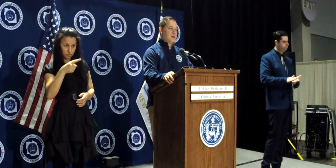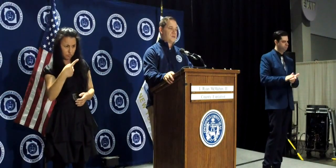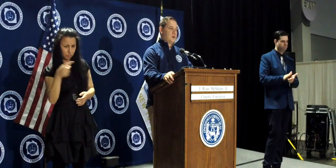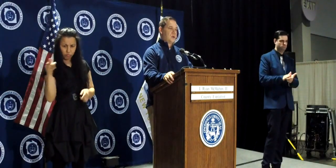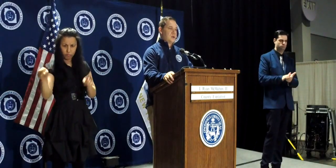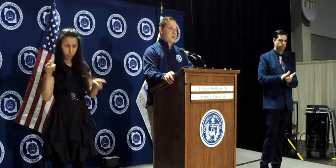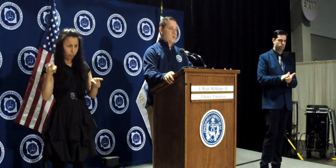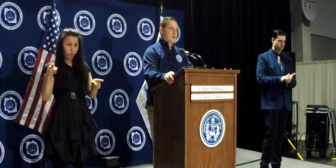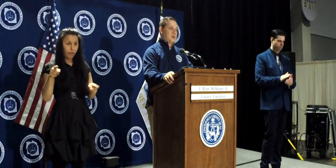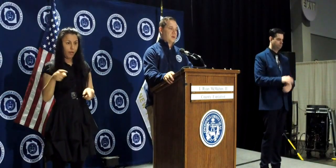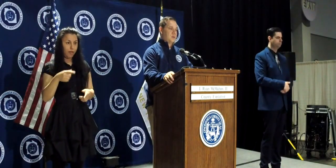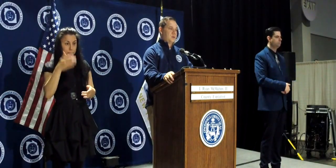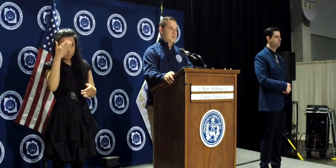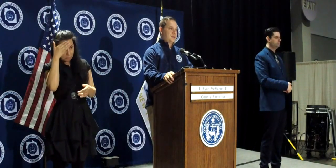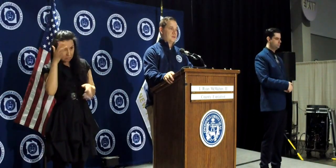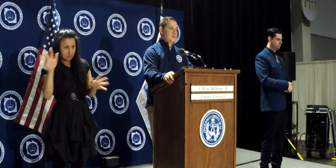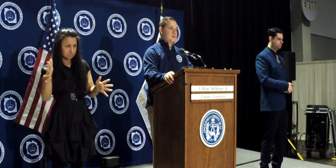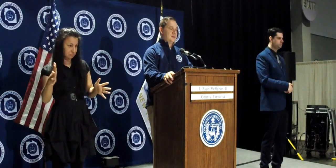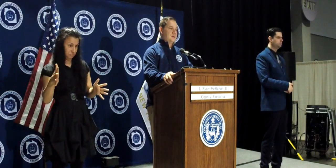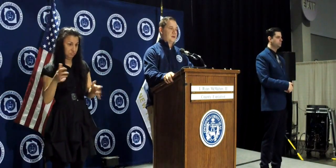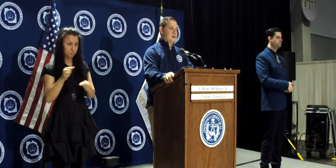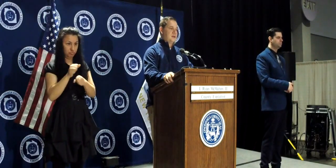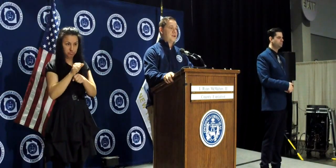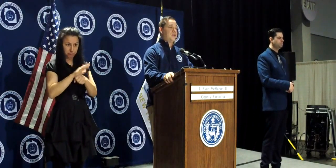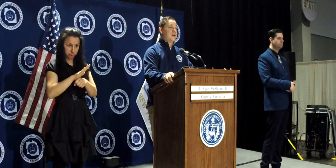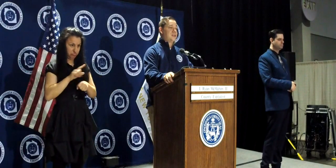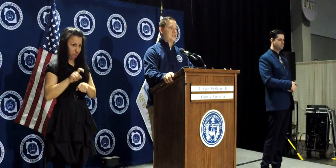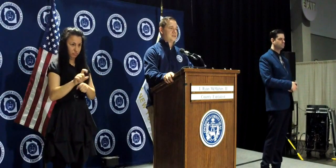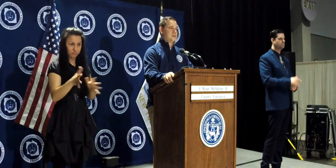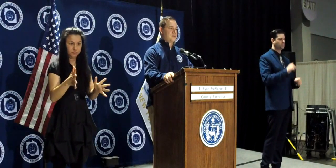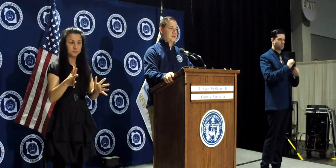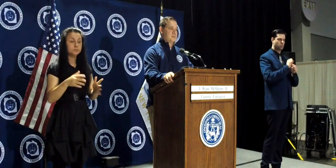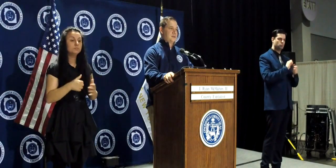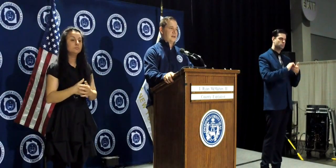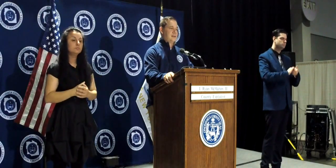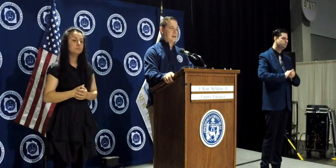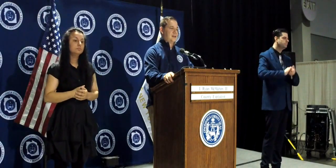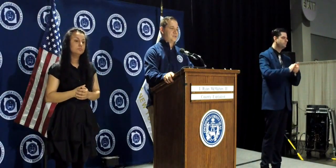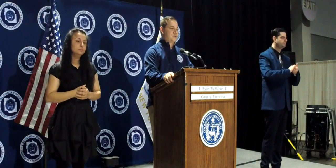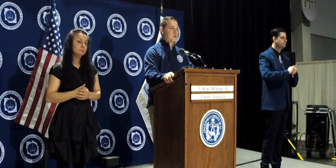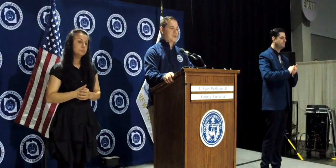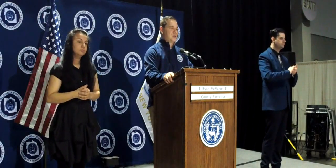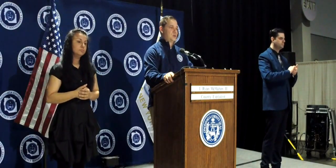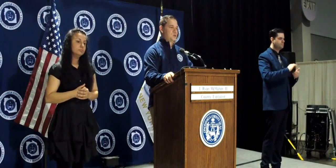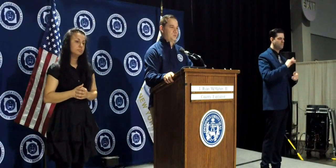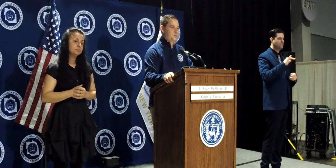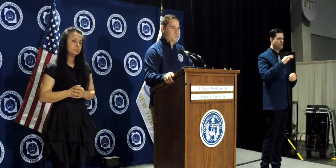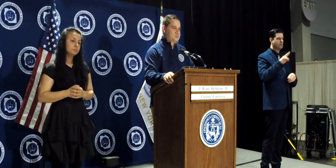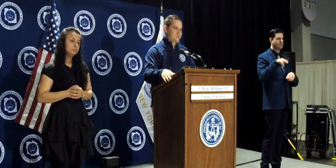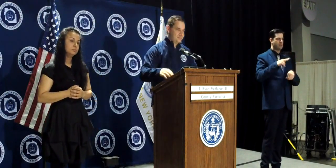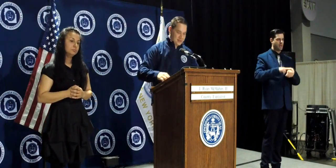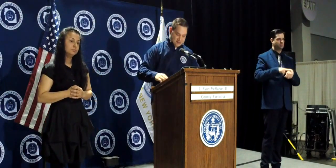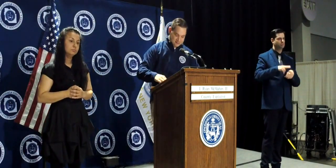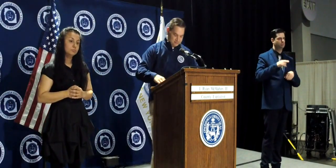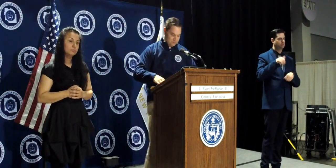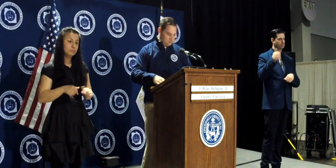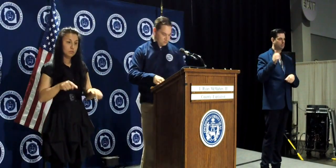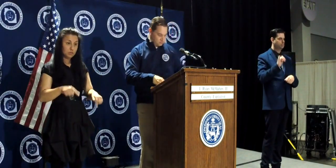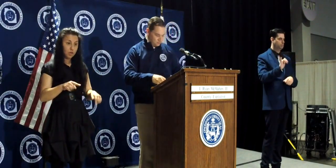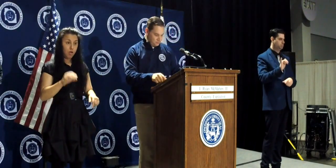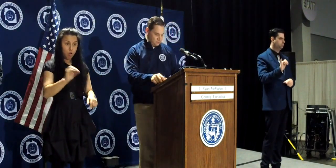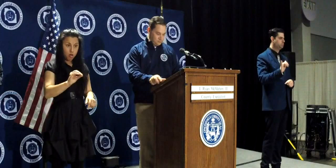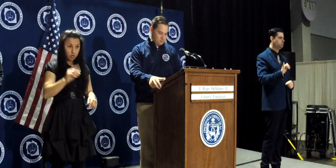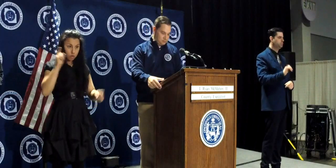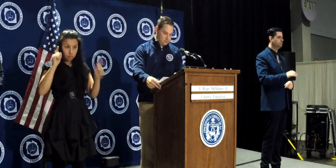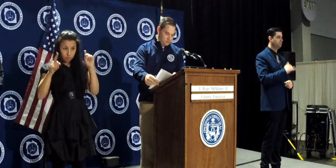York. We're also working with another nation, literally, in the Onondaga Nation. So that's good news. Thanks.